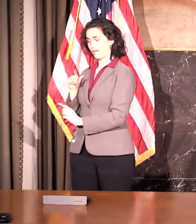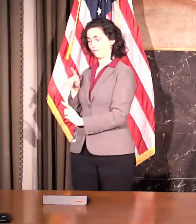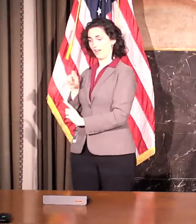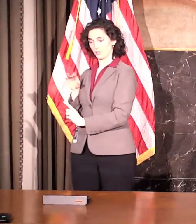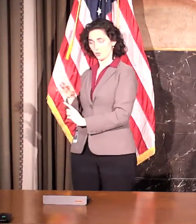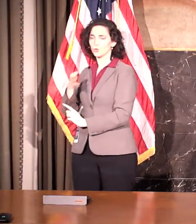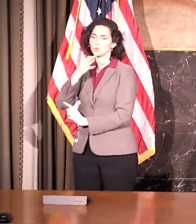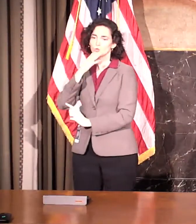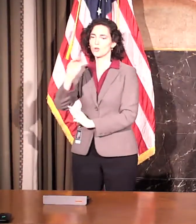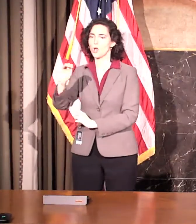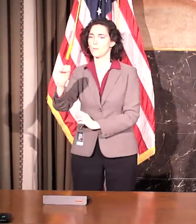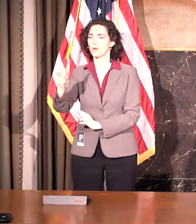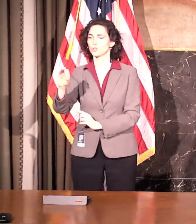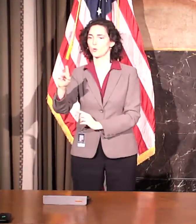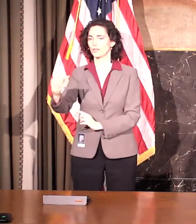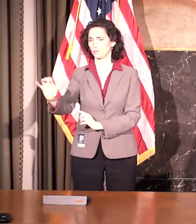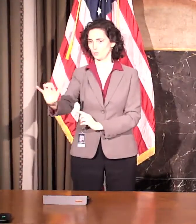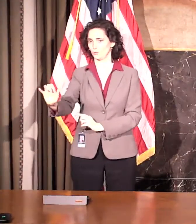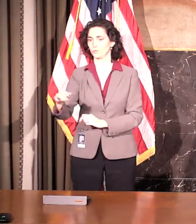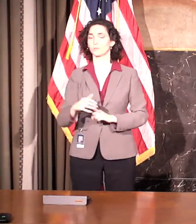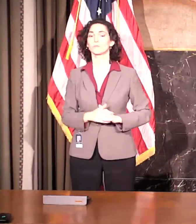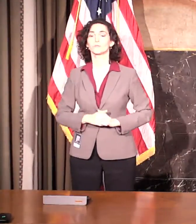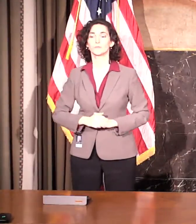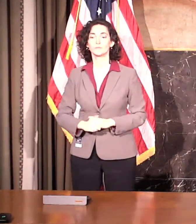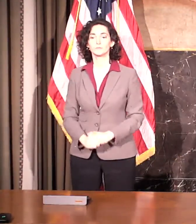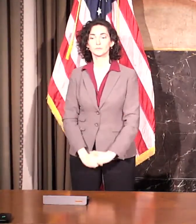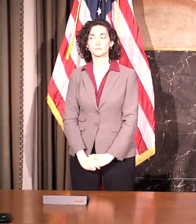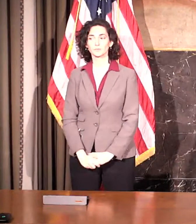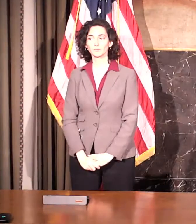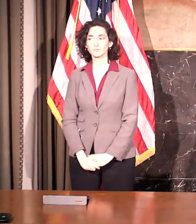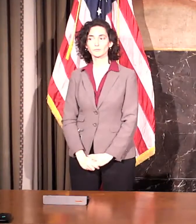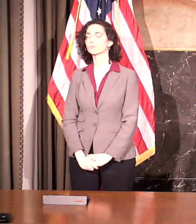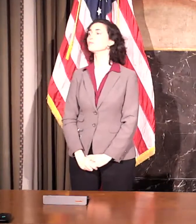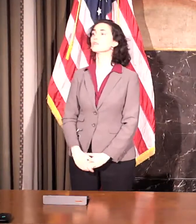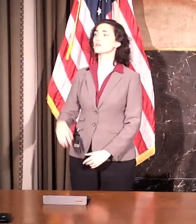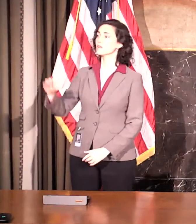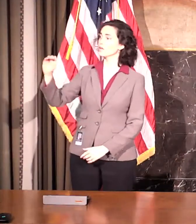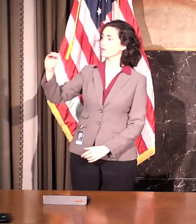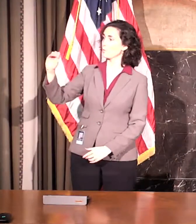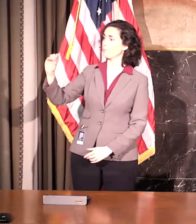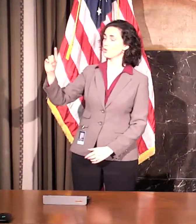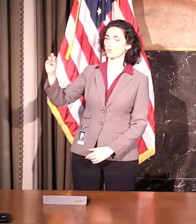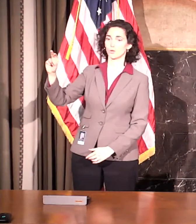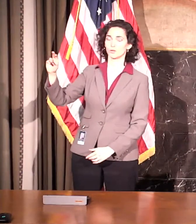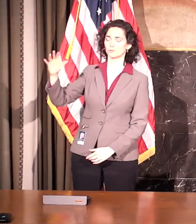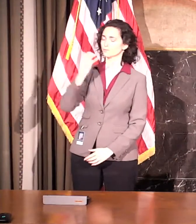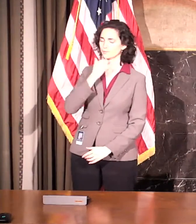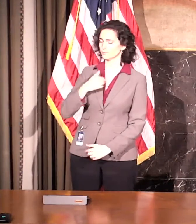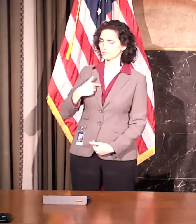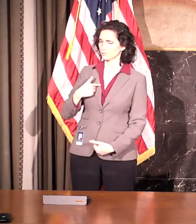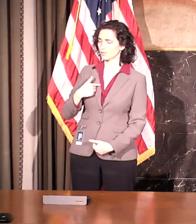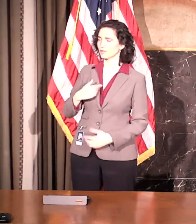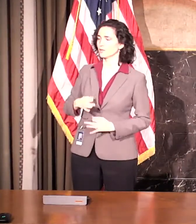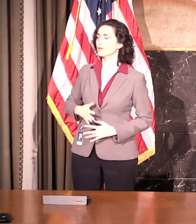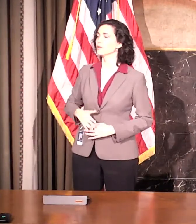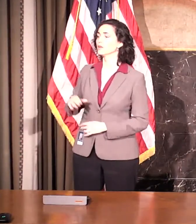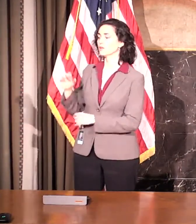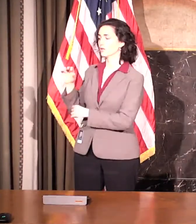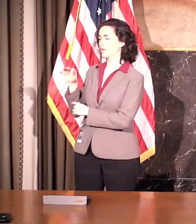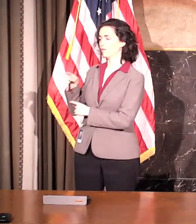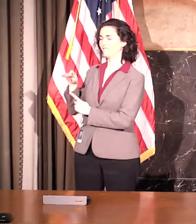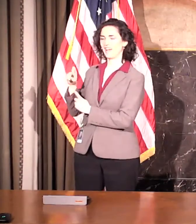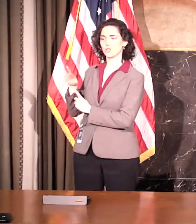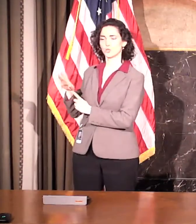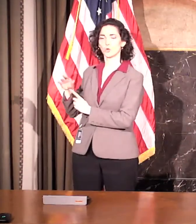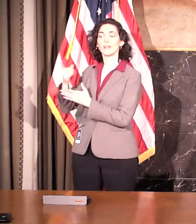We will not know the exact number of doses that we will get of the Pfizer vaccine next week until